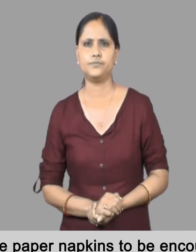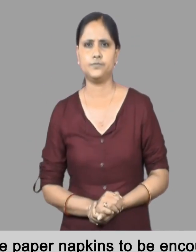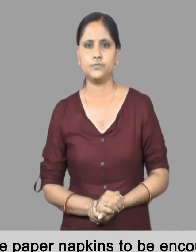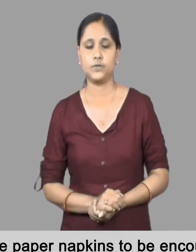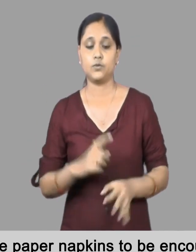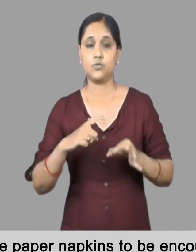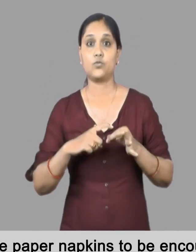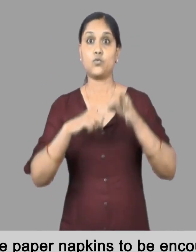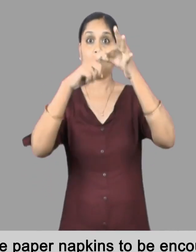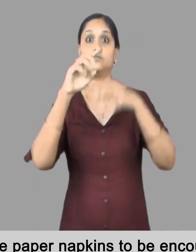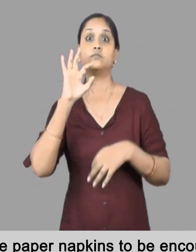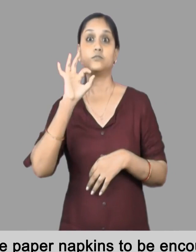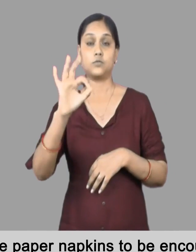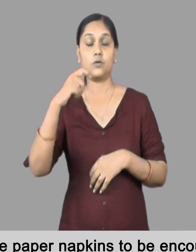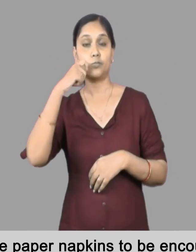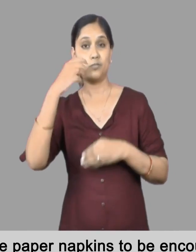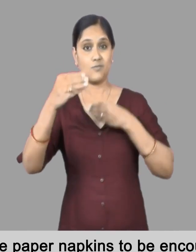Use of good quality disposable paper